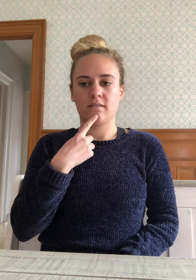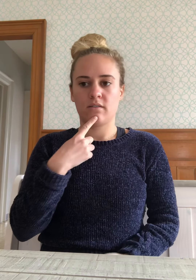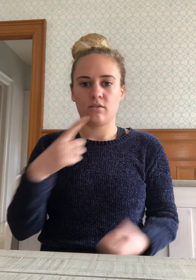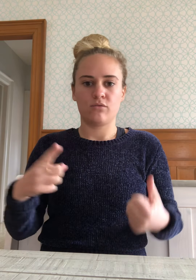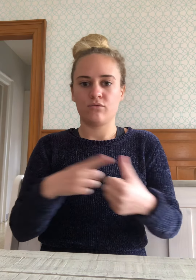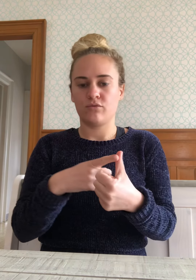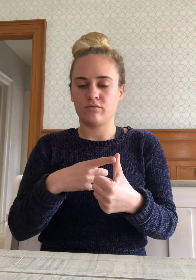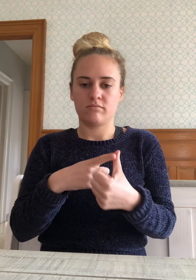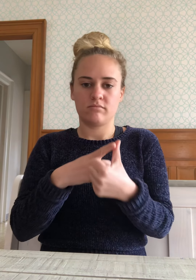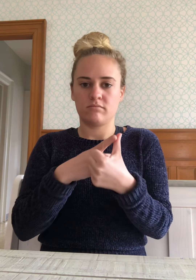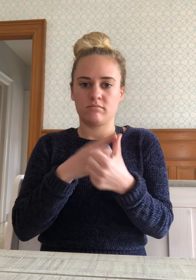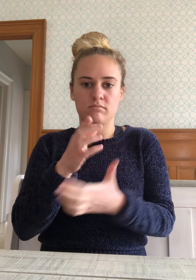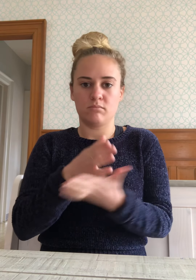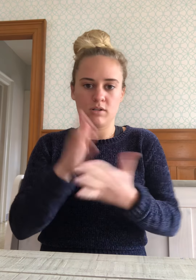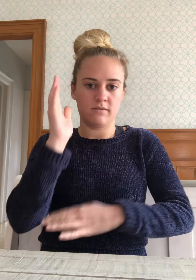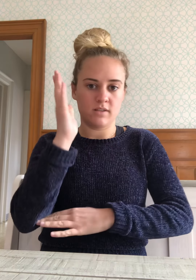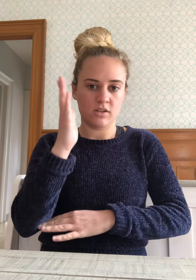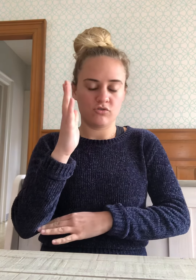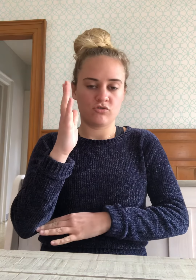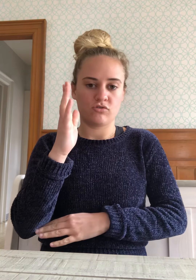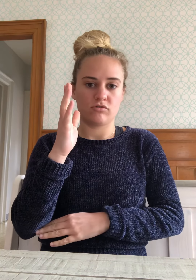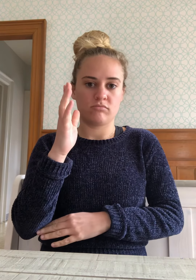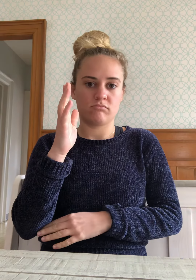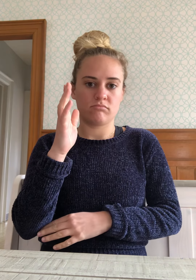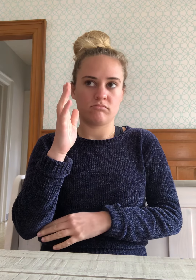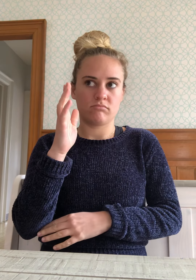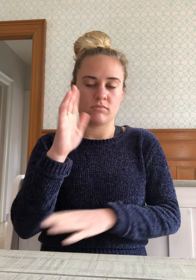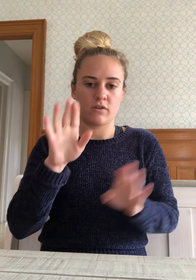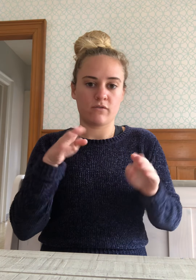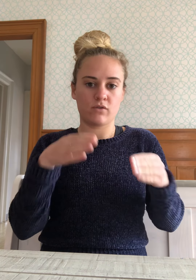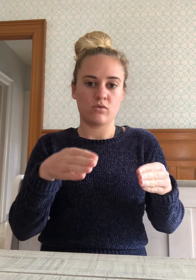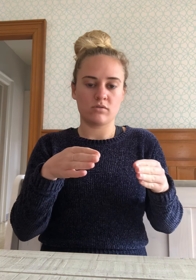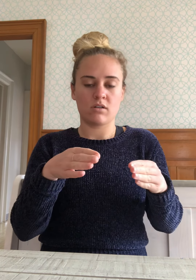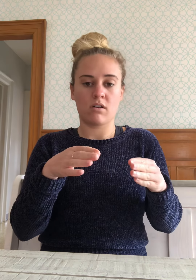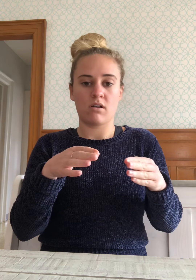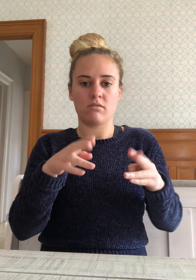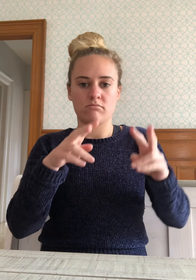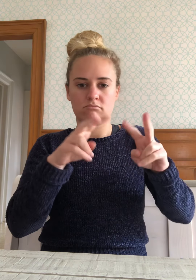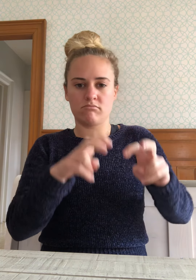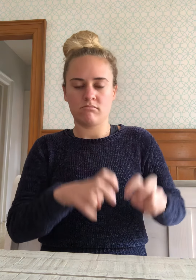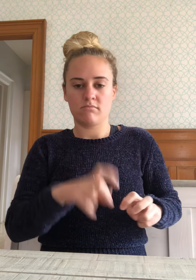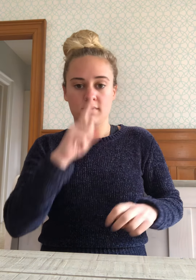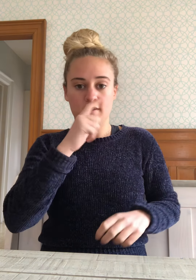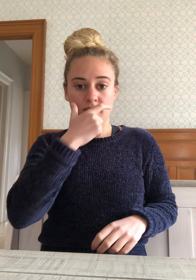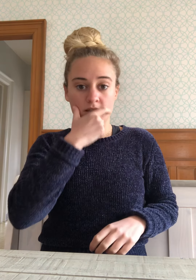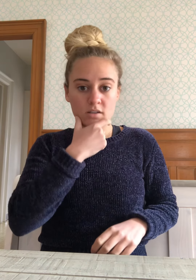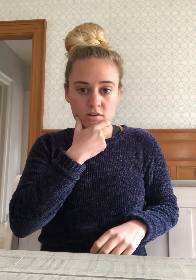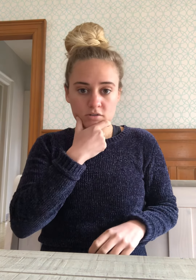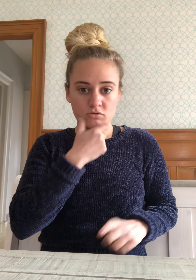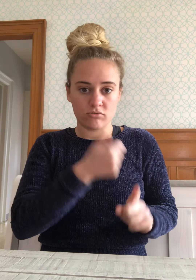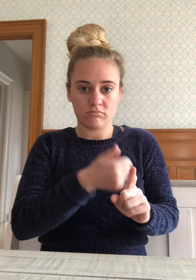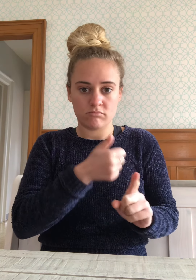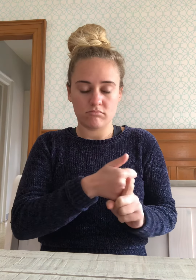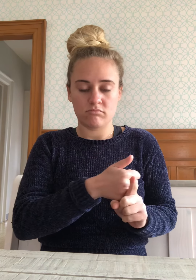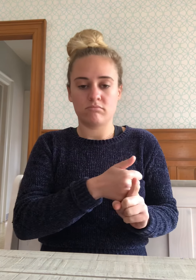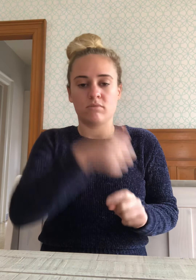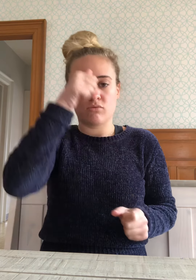majority of the lecture was about looking at the dentures and troubleshooting the dentures. And remember, if you do think there's